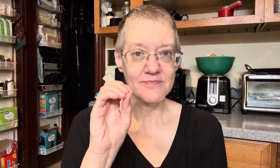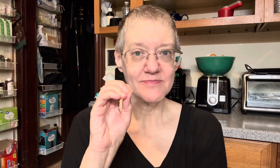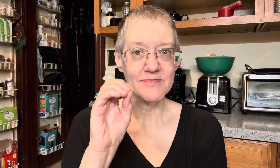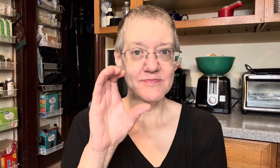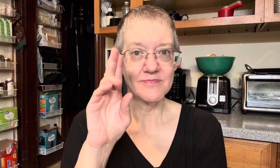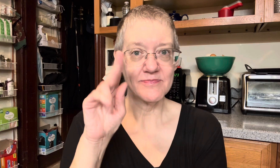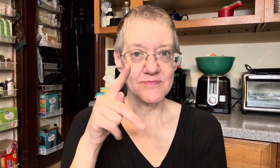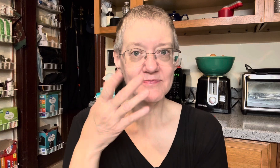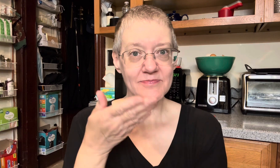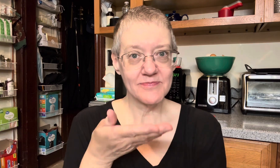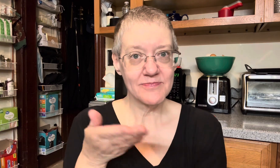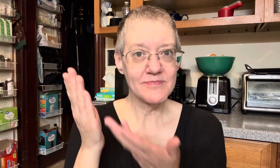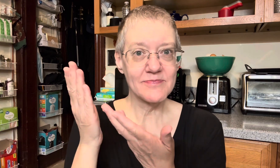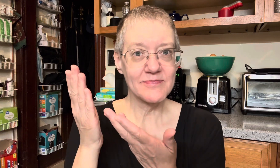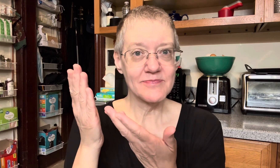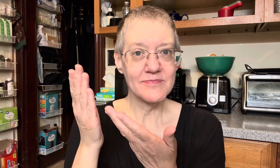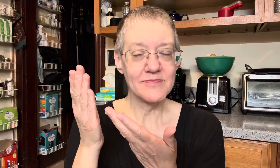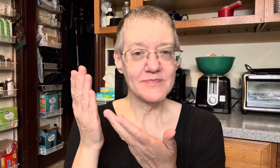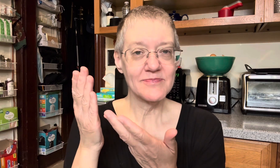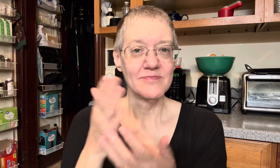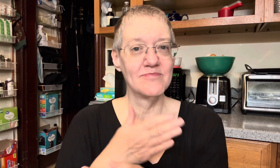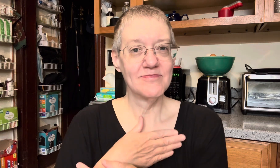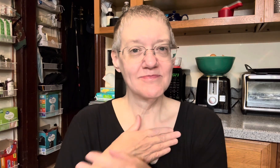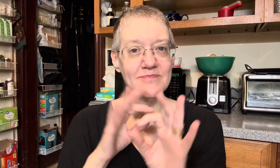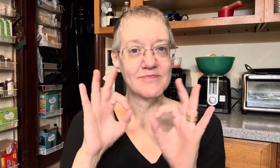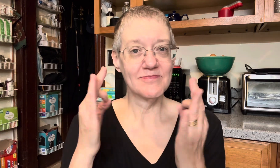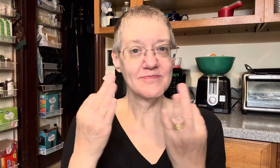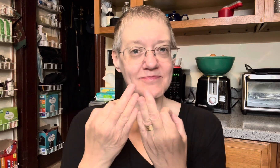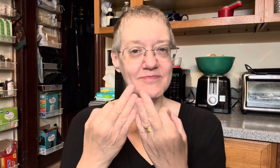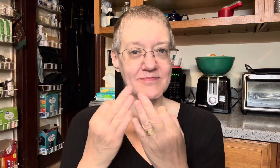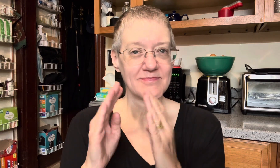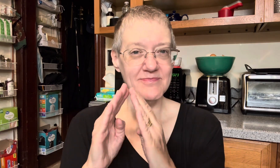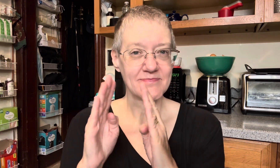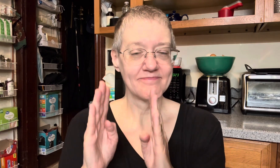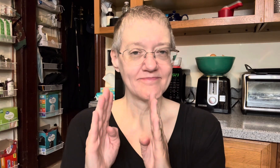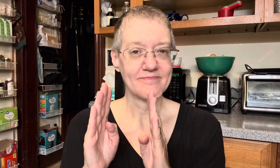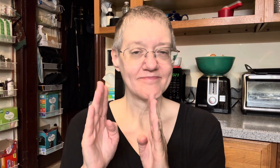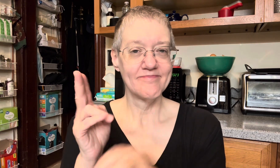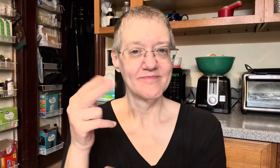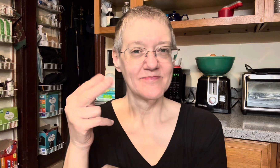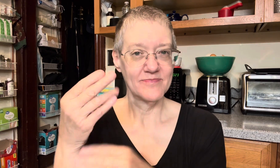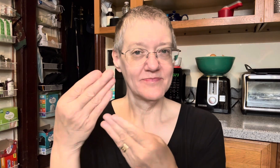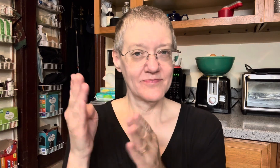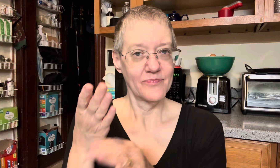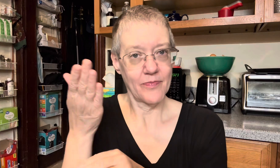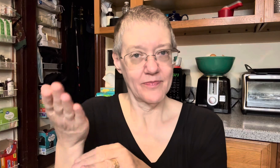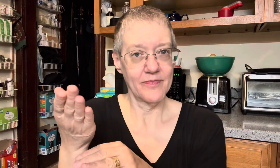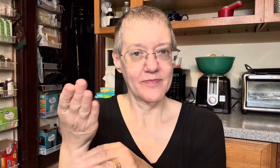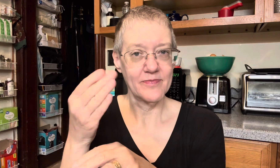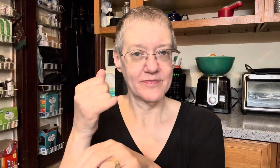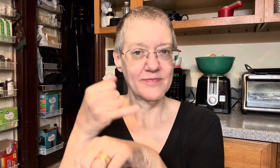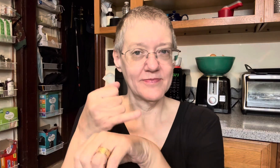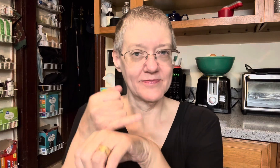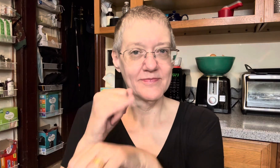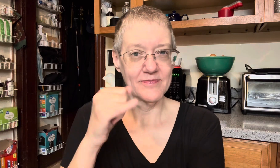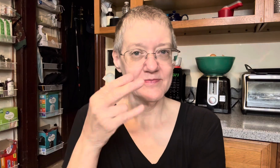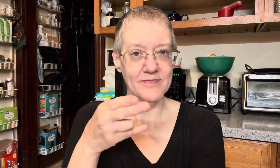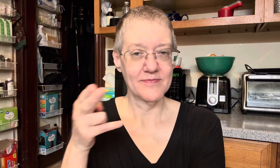bringing 40 cups of broth to the hospital, that's just not going to work. I'm staying at a family cancer